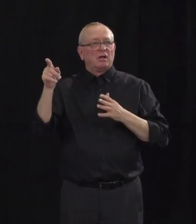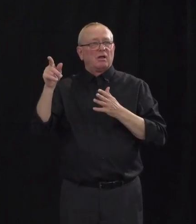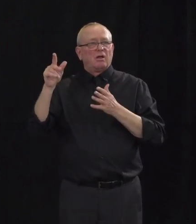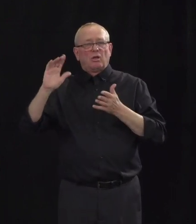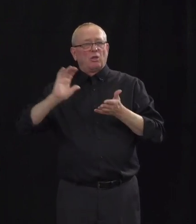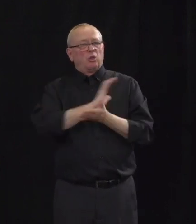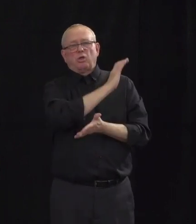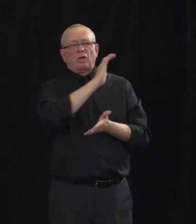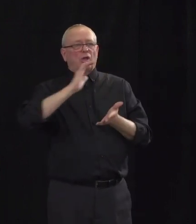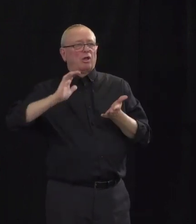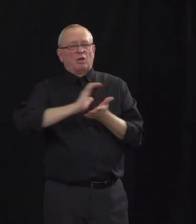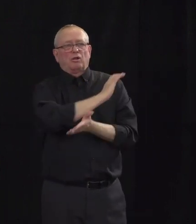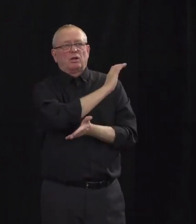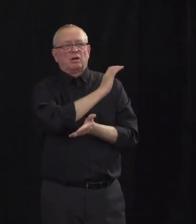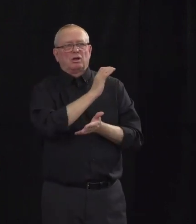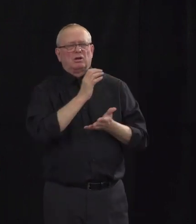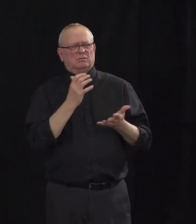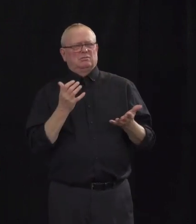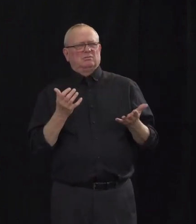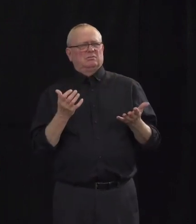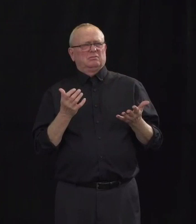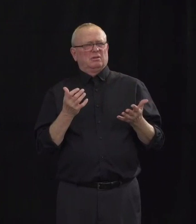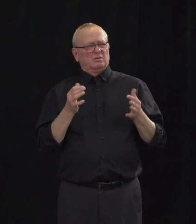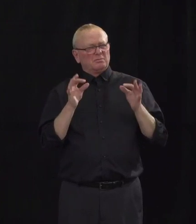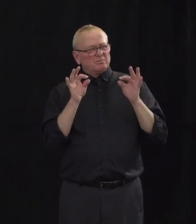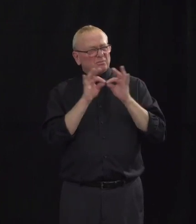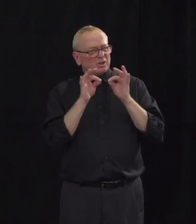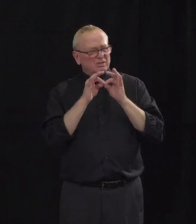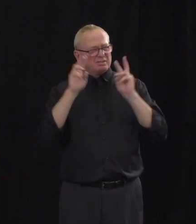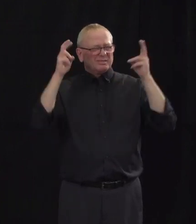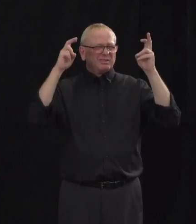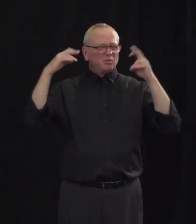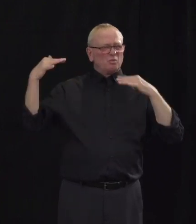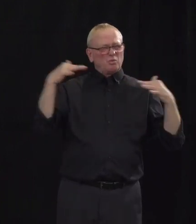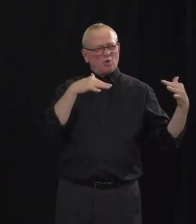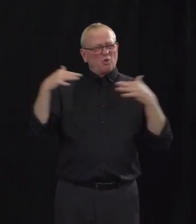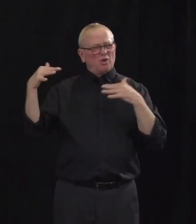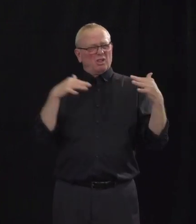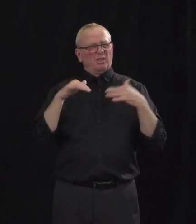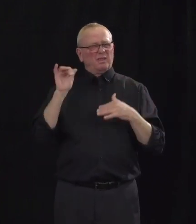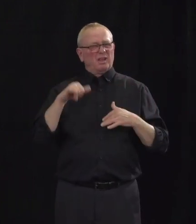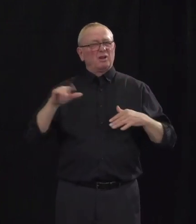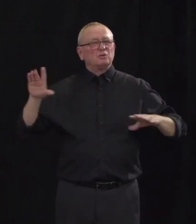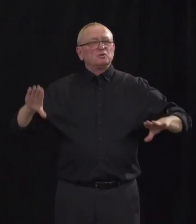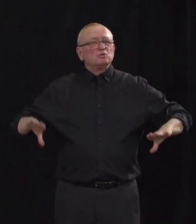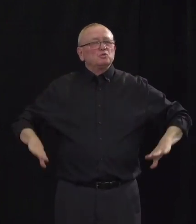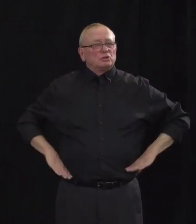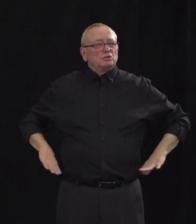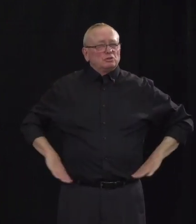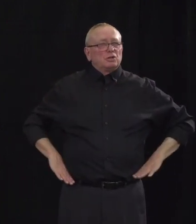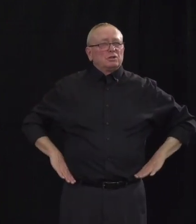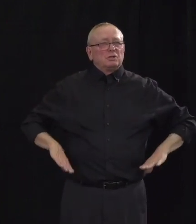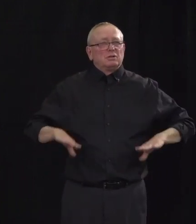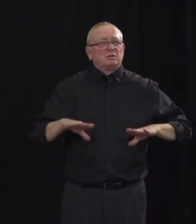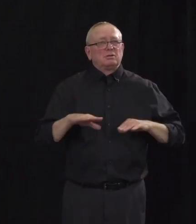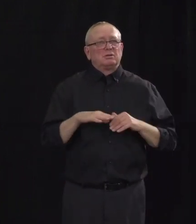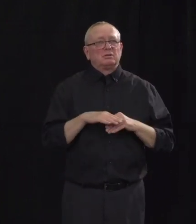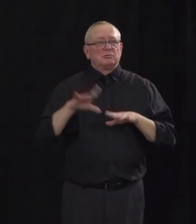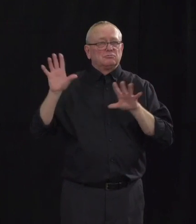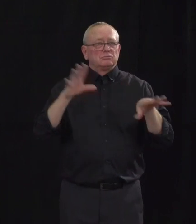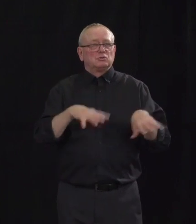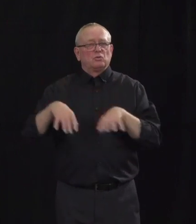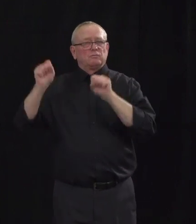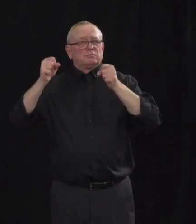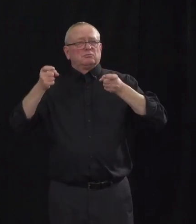OPEC dictatorships in a price war with Vladimir Putin's Russian autocracy. That's the message I conveyed to